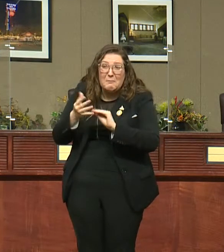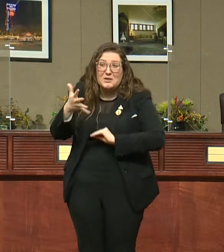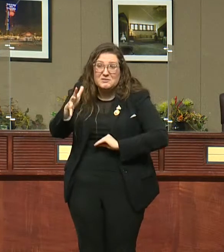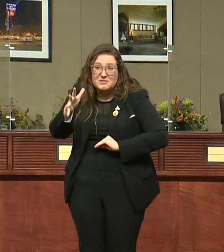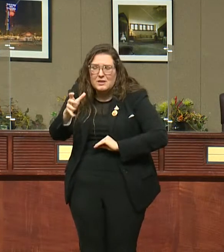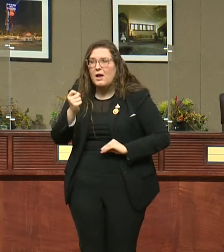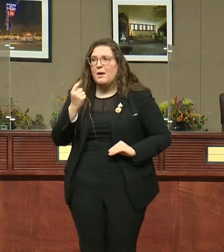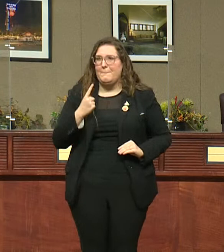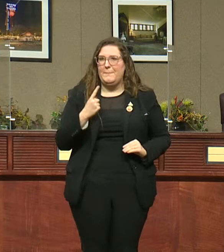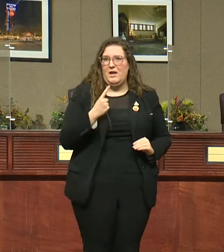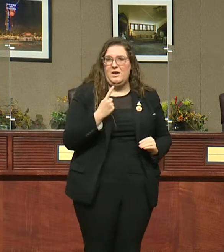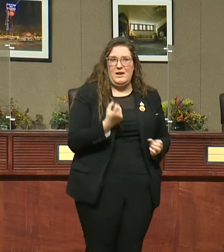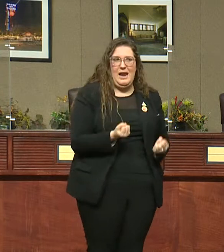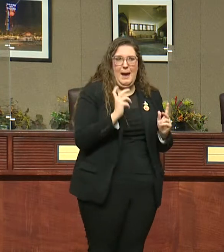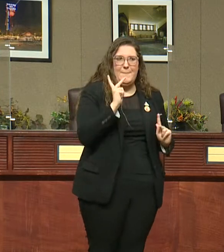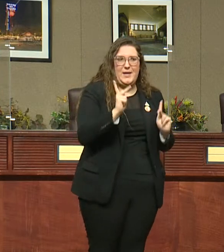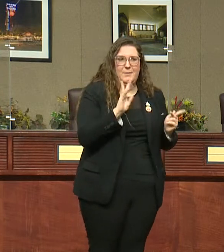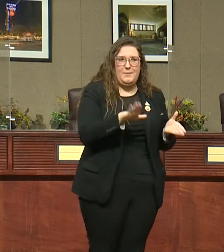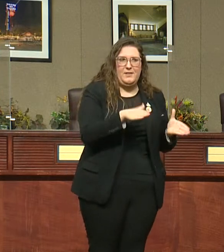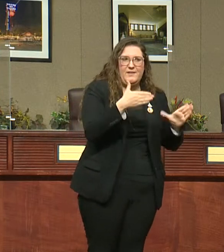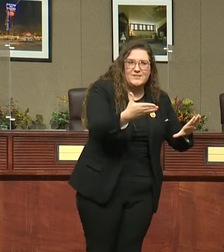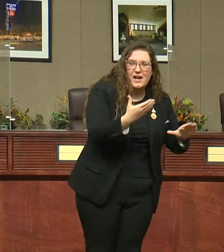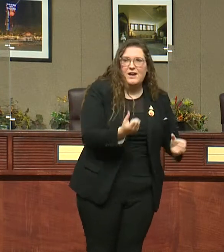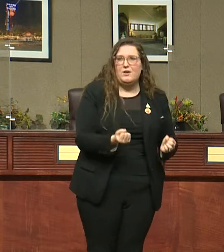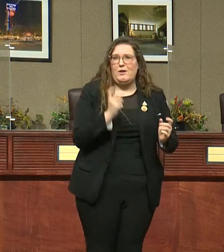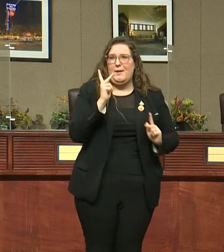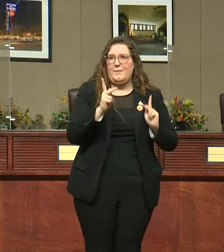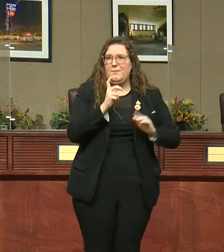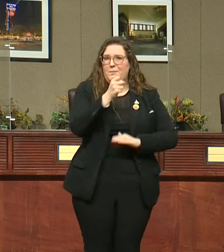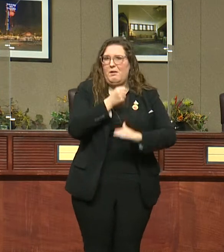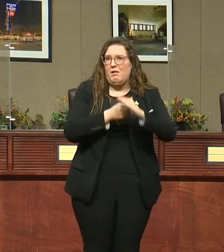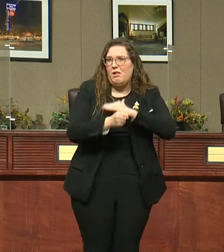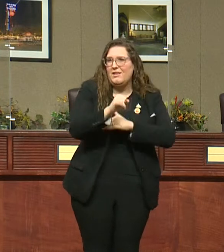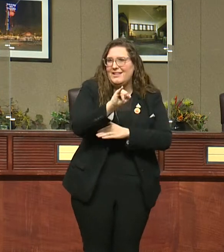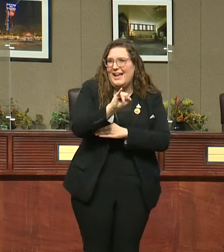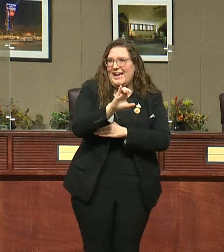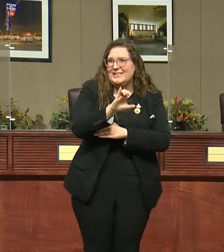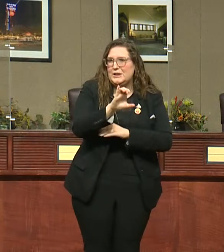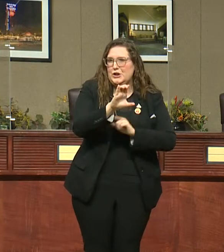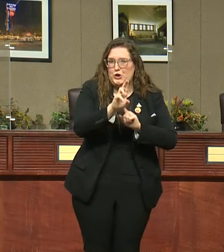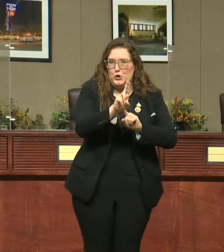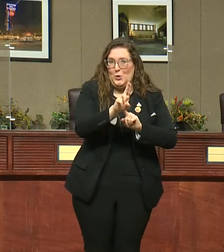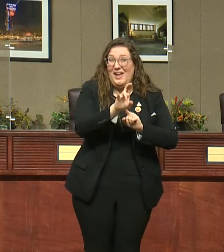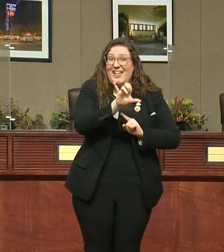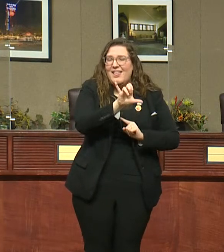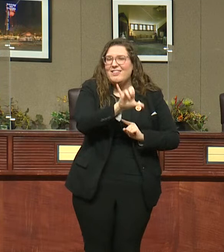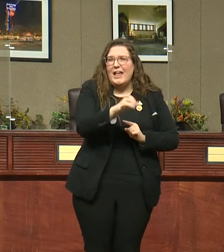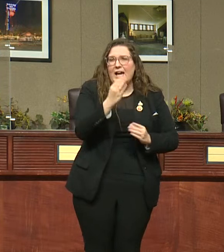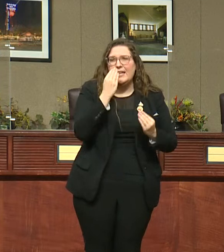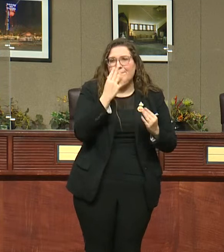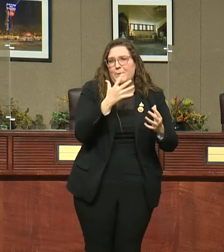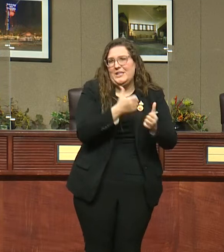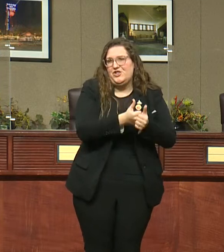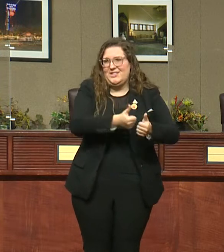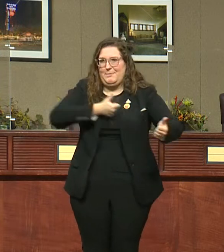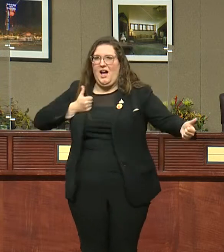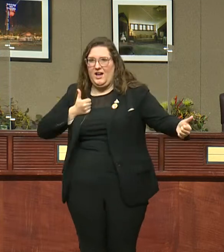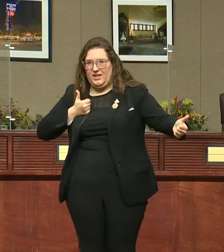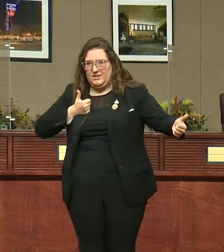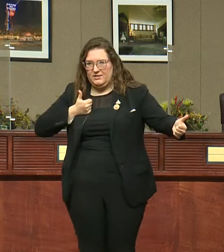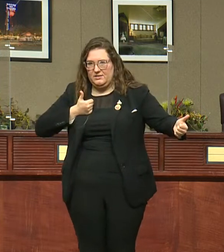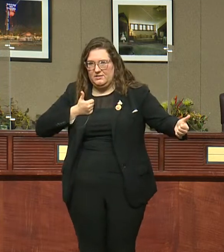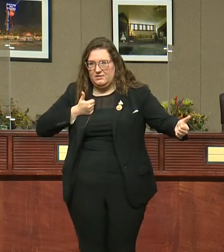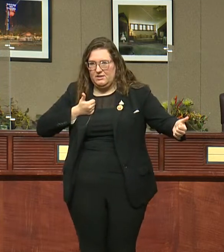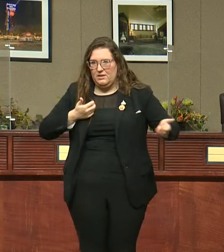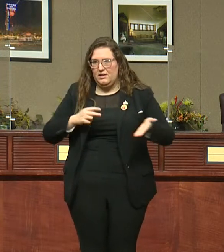mortality rate and ICU hospitalization rates runs behind. So it will take us 2 or 3 weeks to see